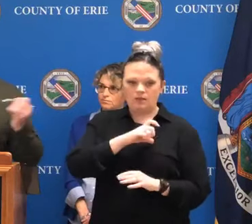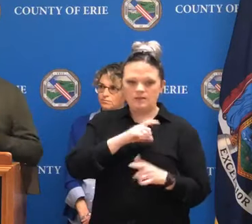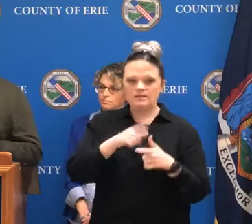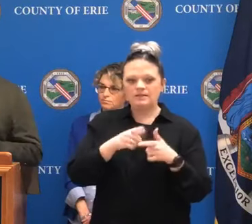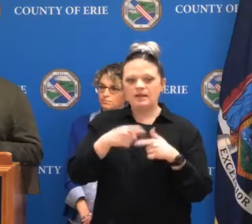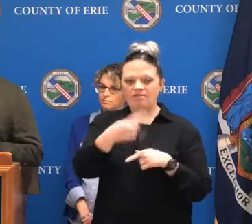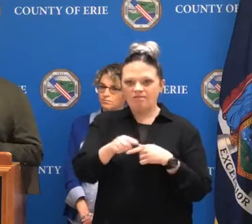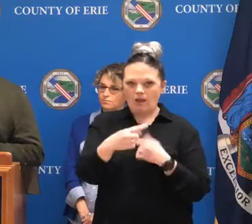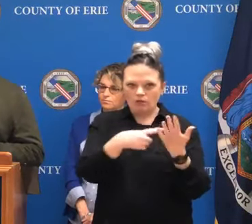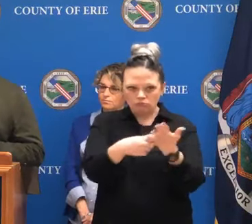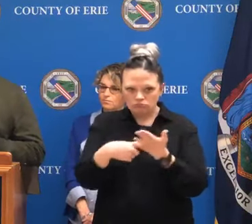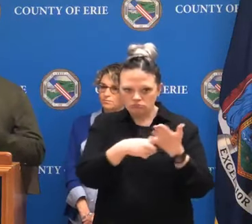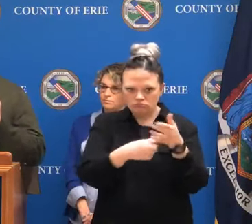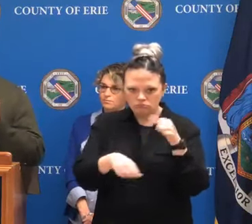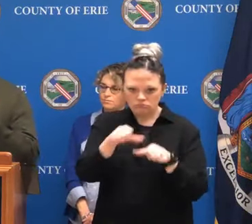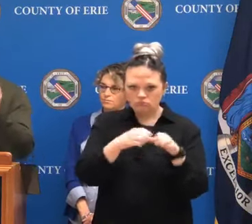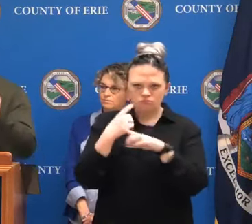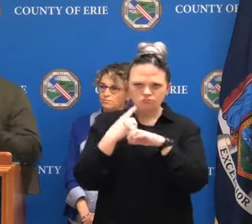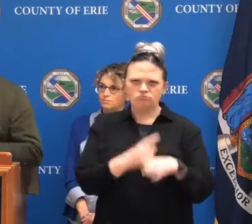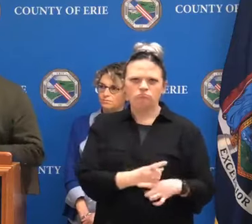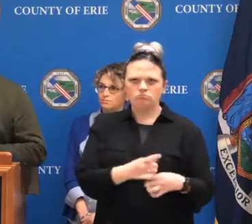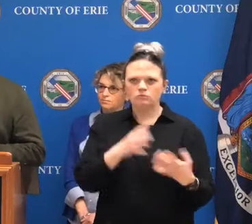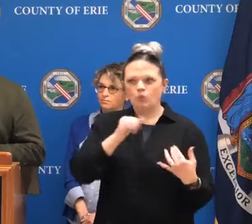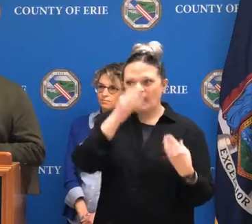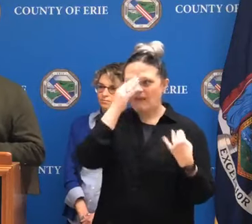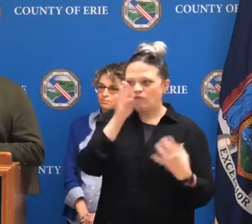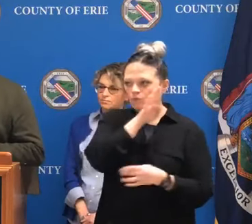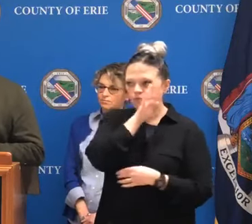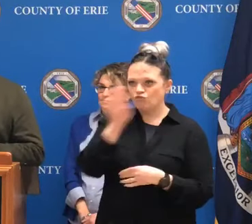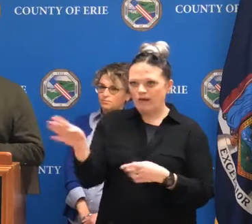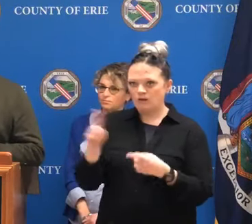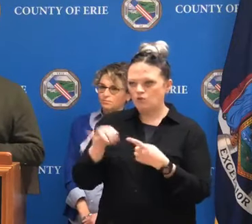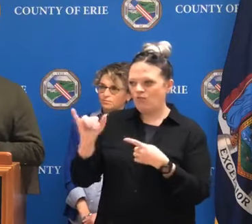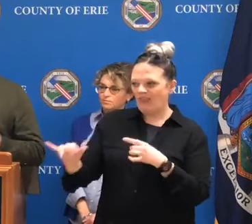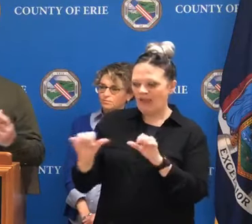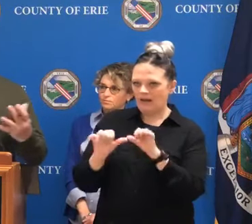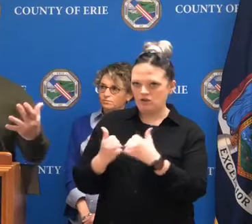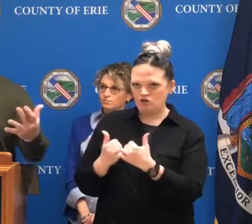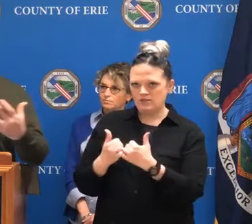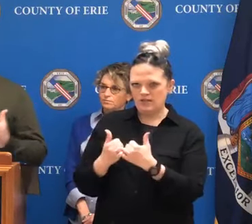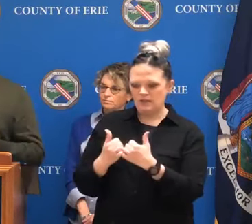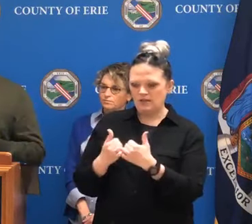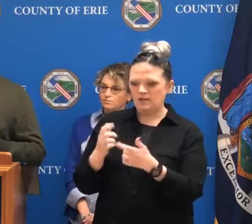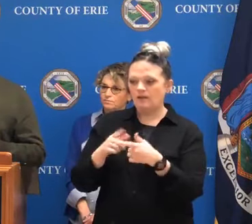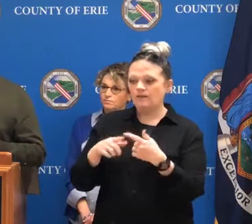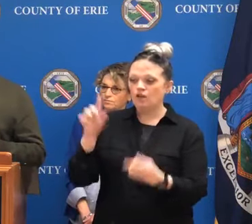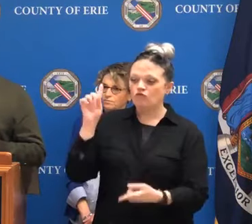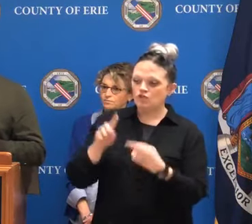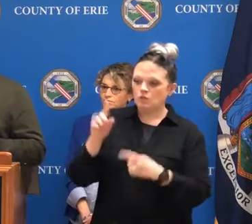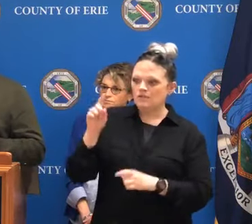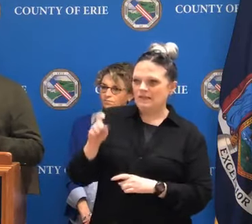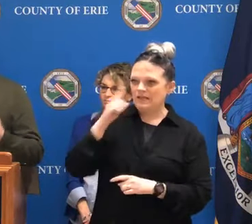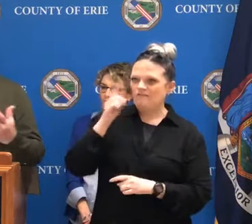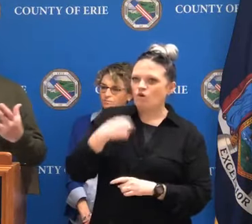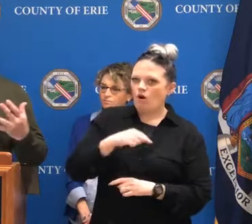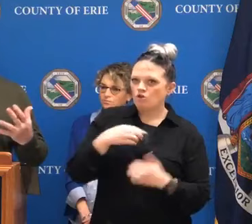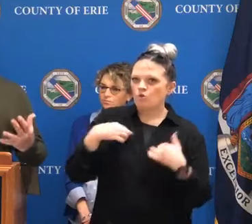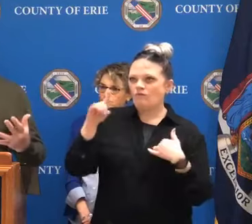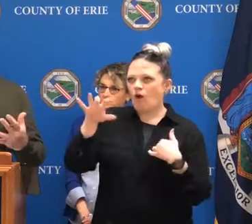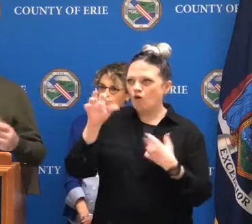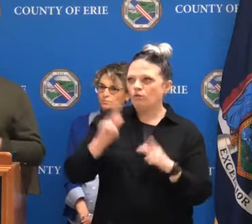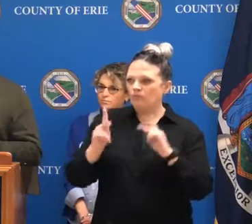all talk to one another on a regular basis. That information goes directly to that agency, so it reduces that need for us to have 100